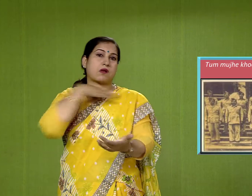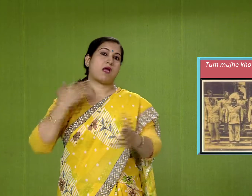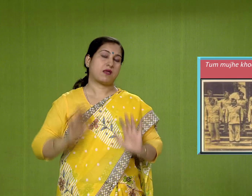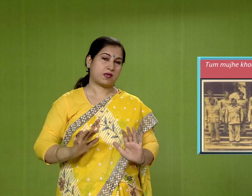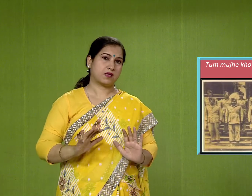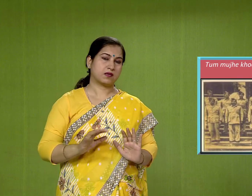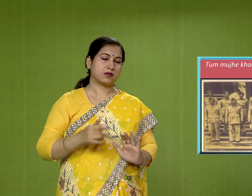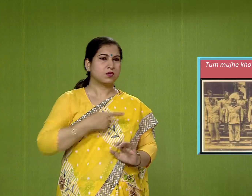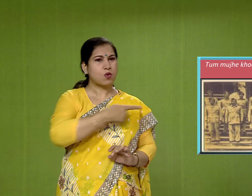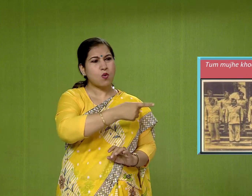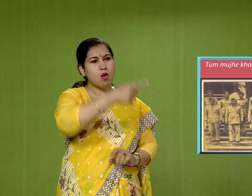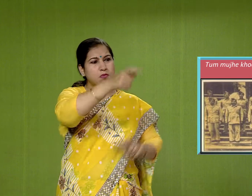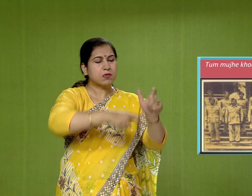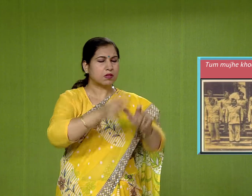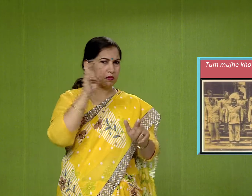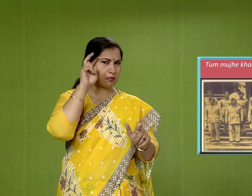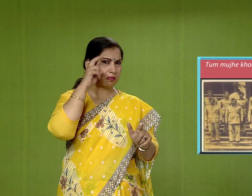His death still remains a mystery,